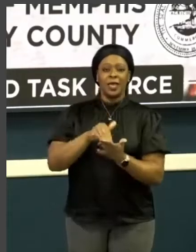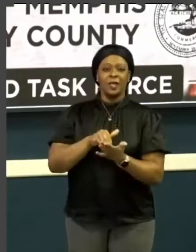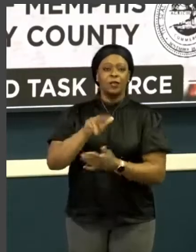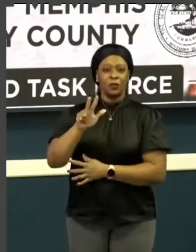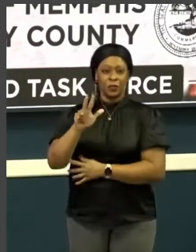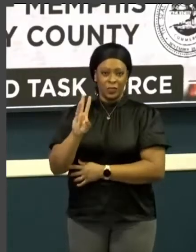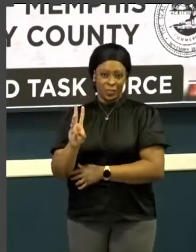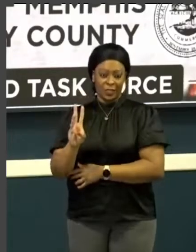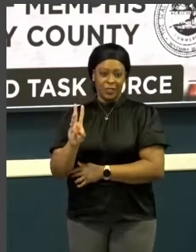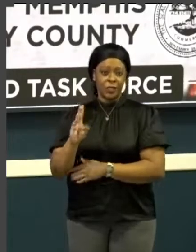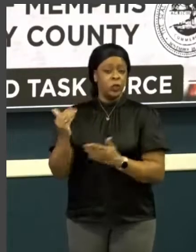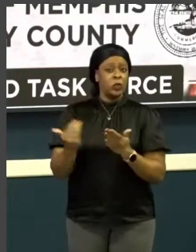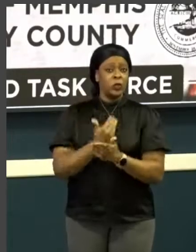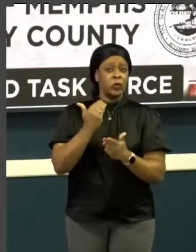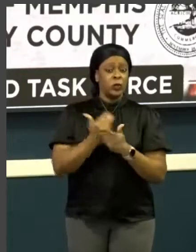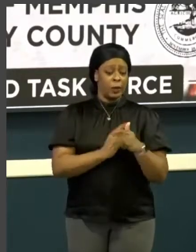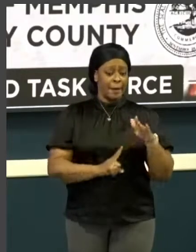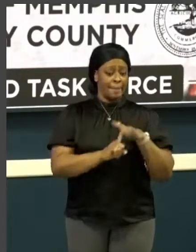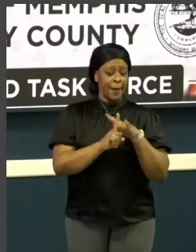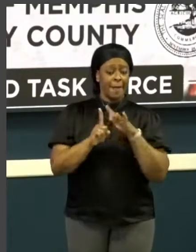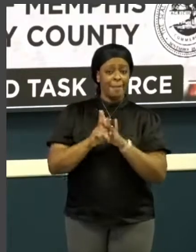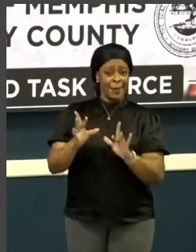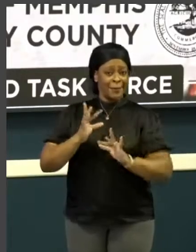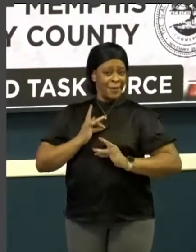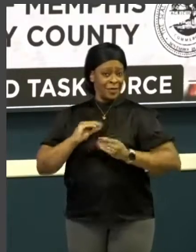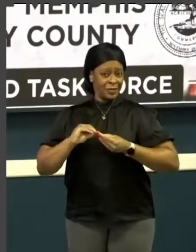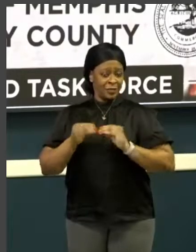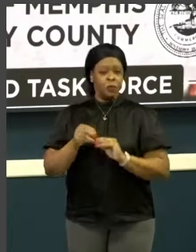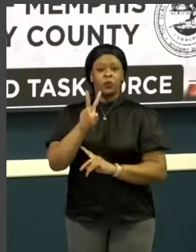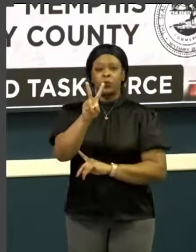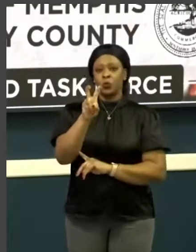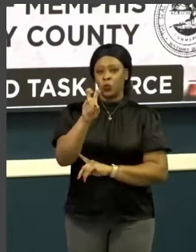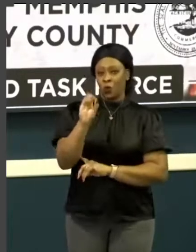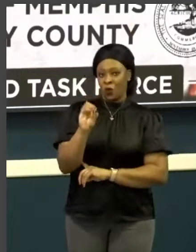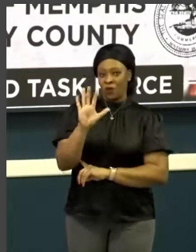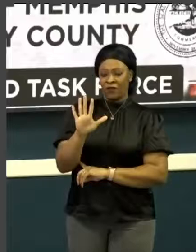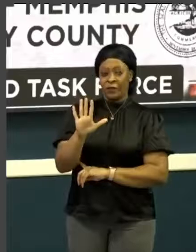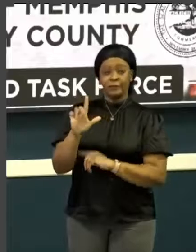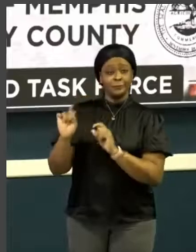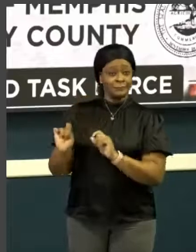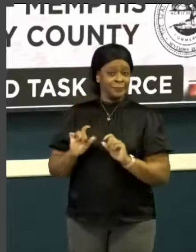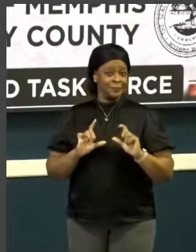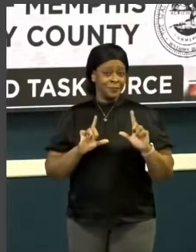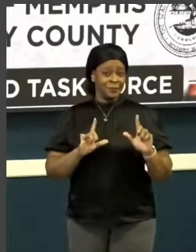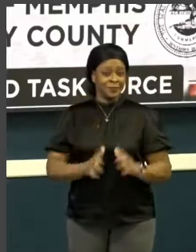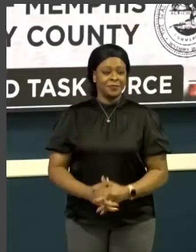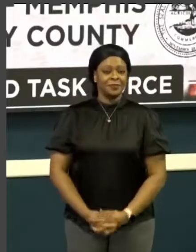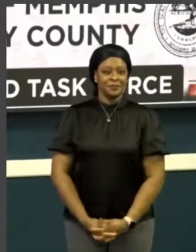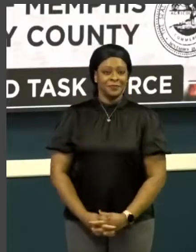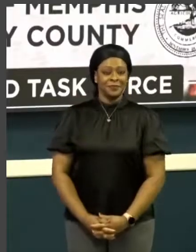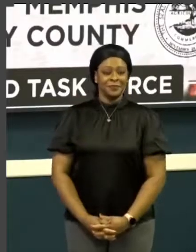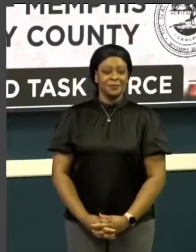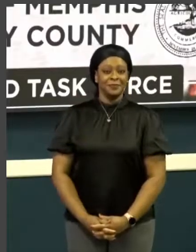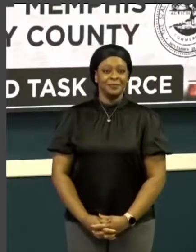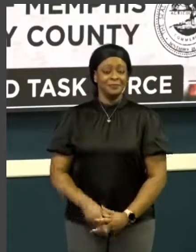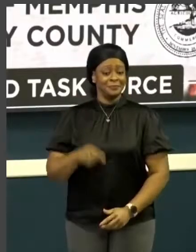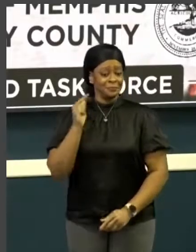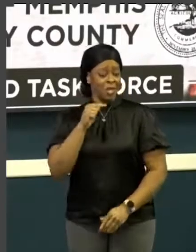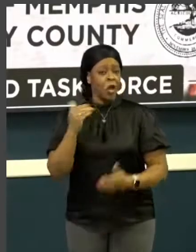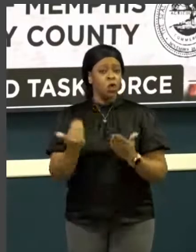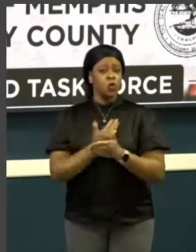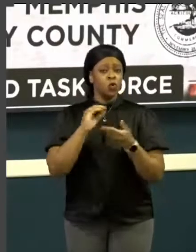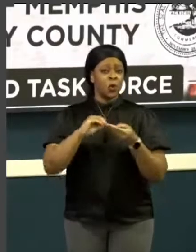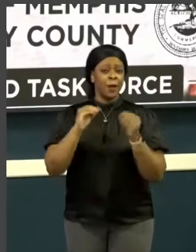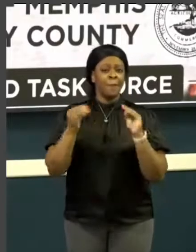236,036. New cases reported today, 205. Next slide. Of those new